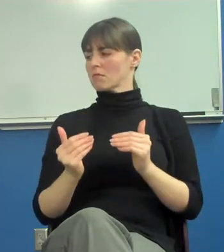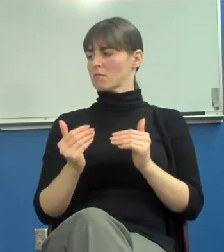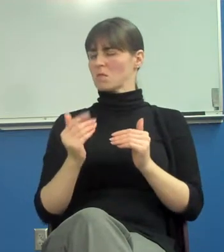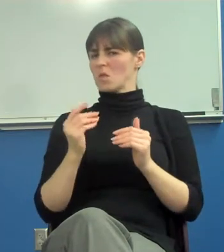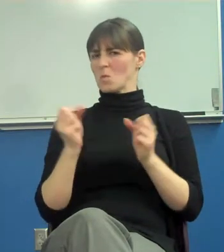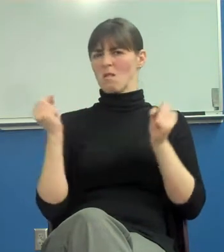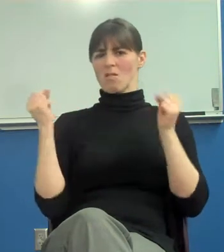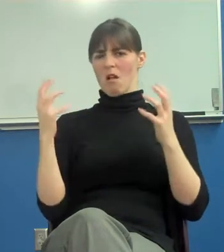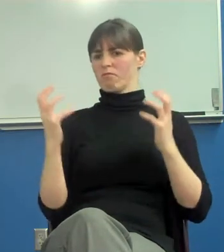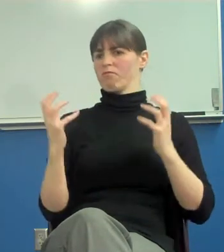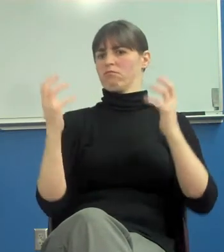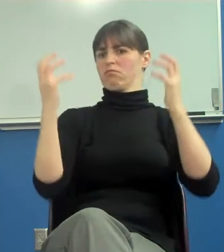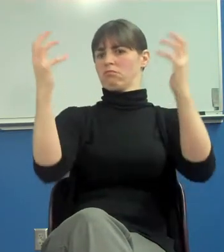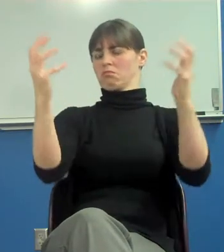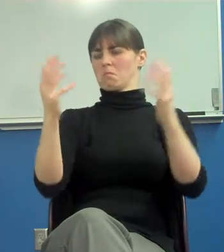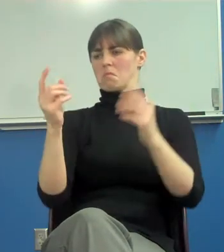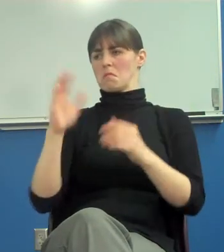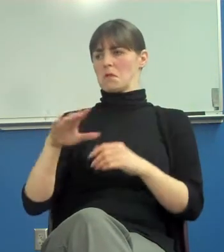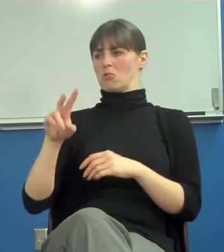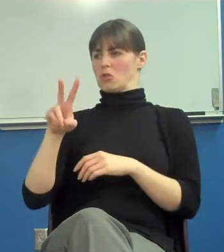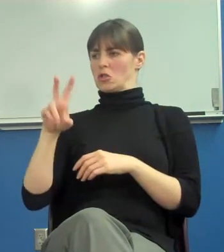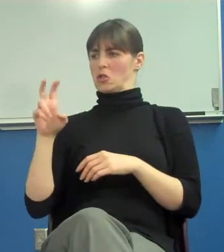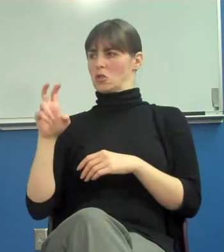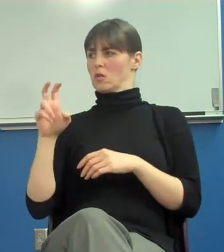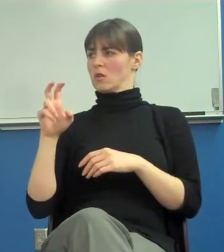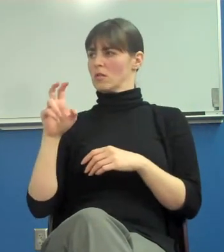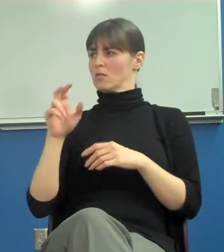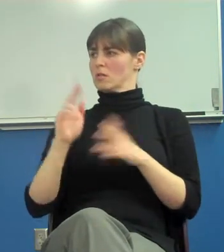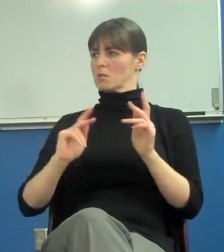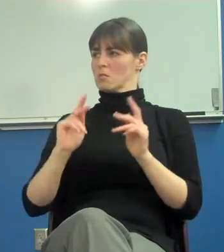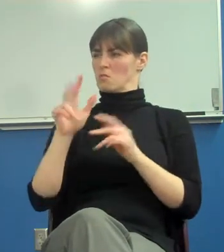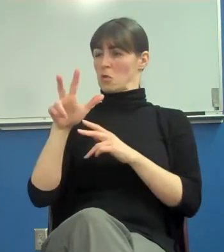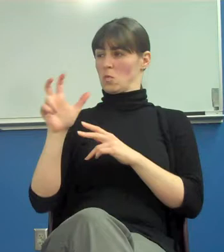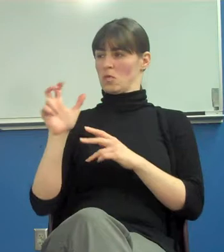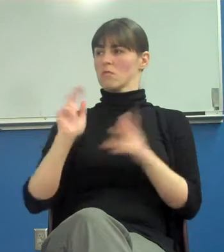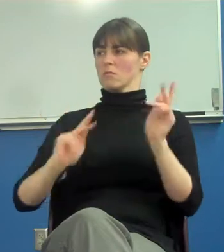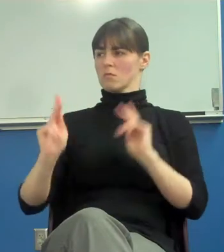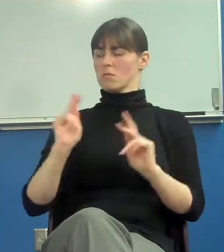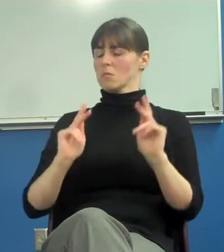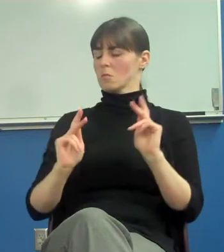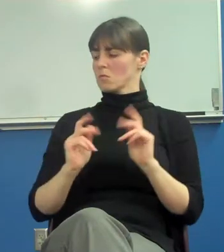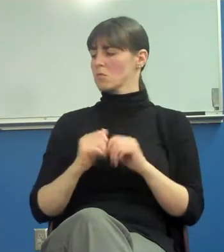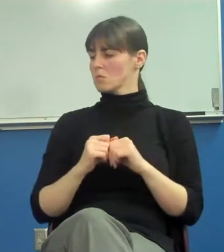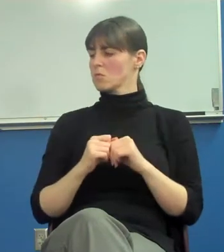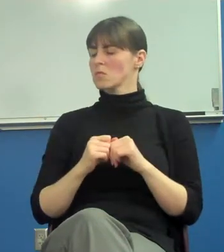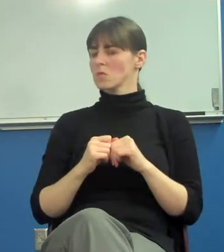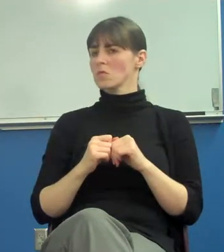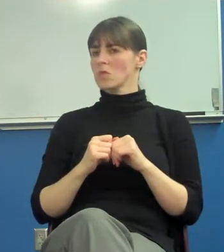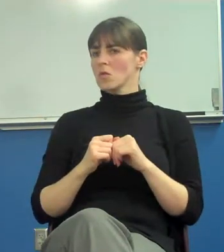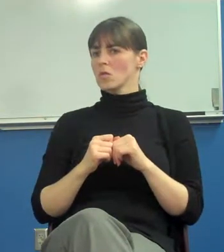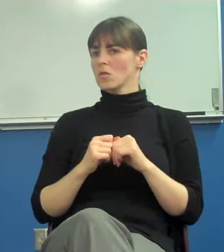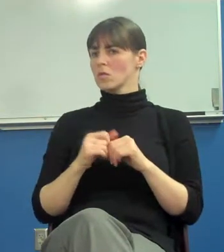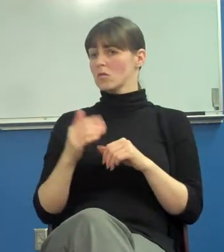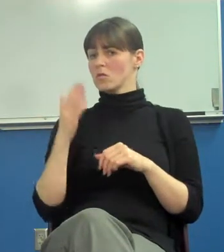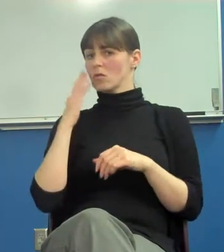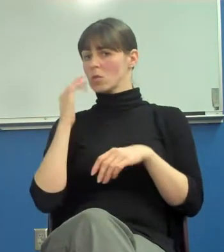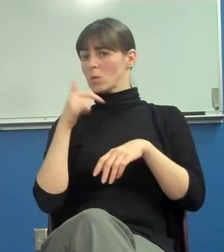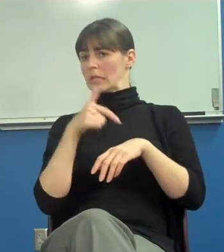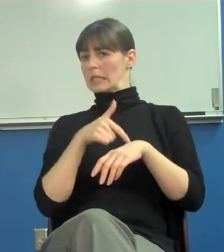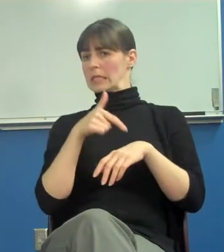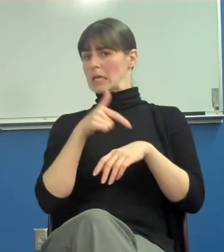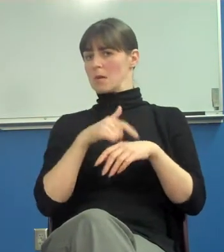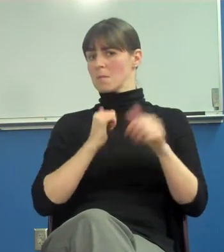room. I think it seats like a couple hundred people. Yeah, like 300 people. So, What time, when